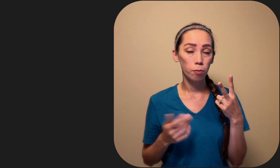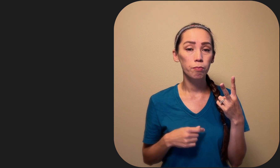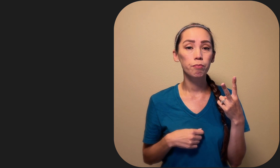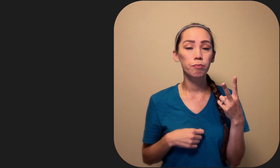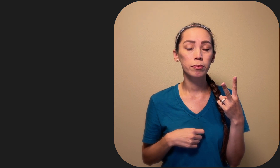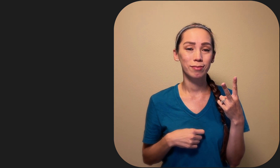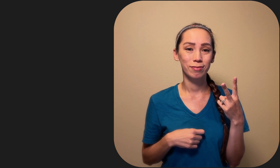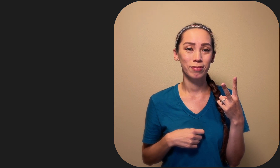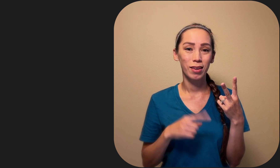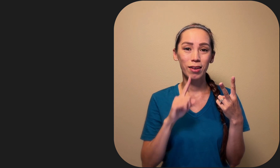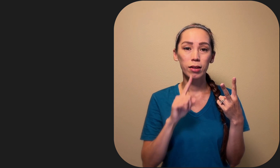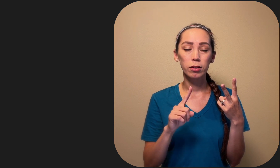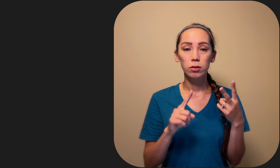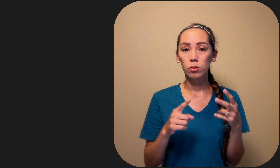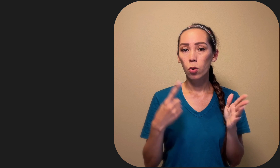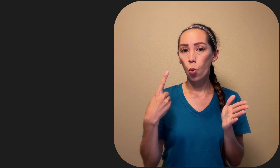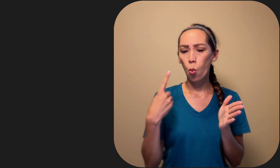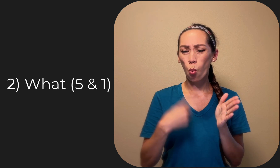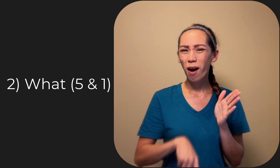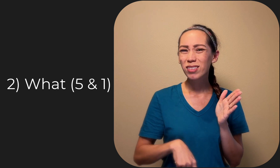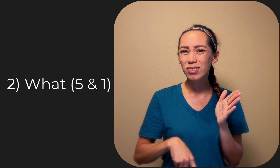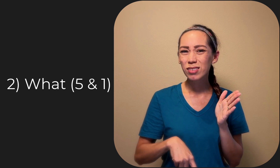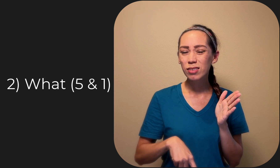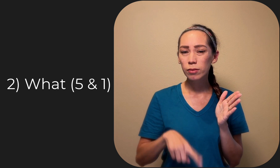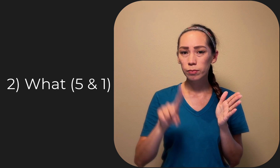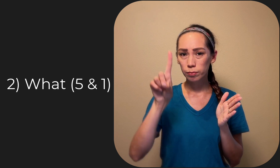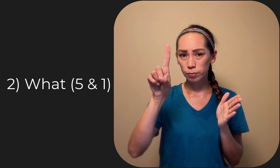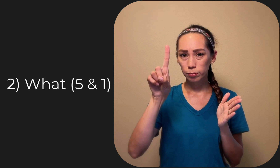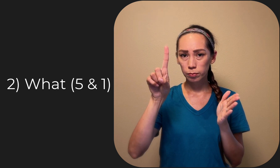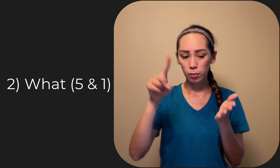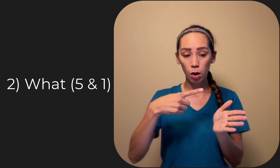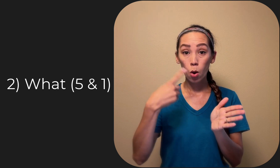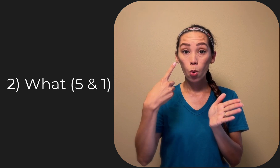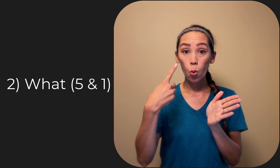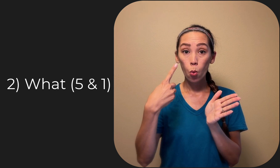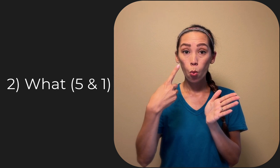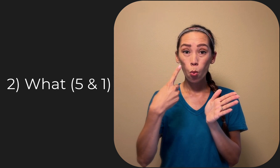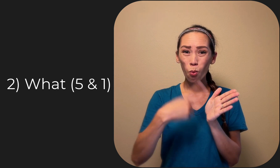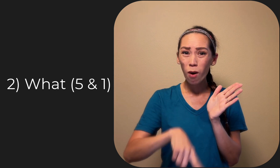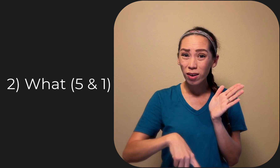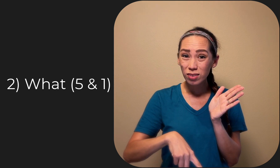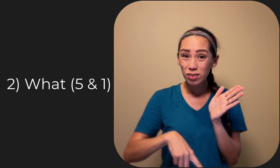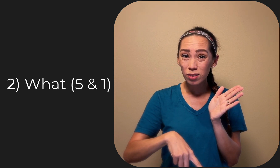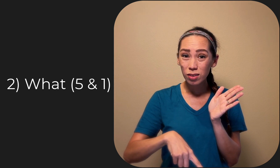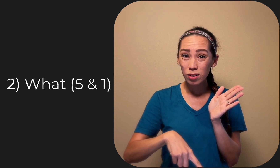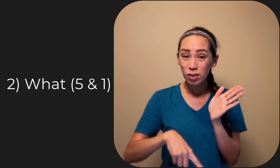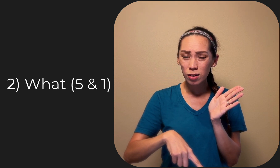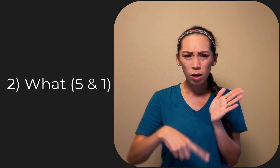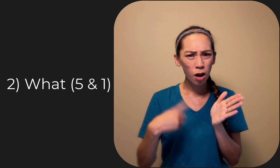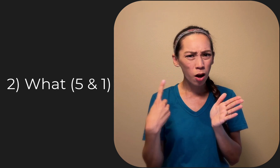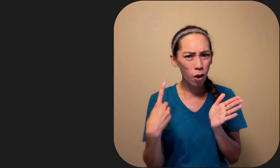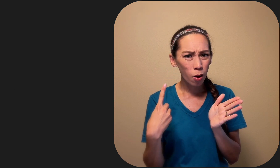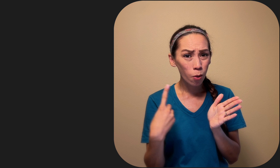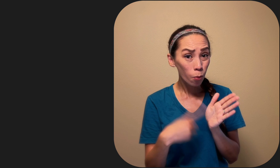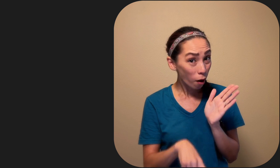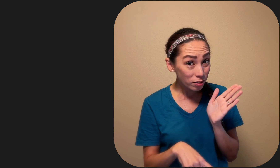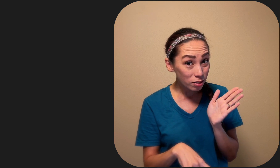what. There is a second way where you use the one hand shape going down the flat